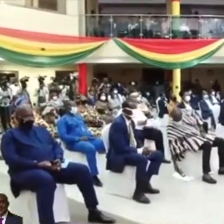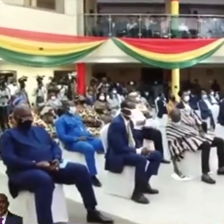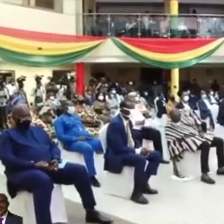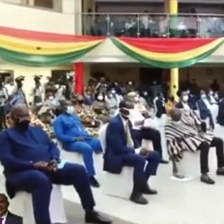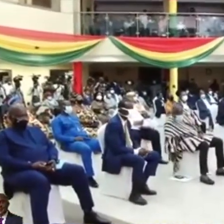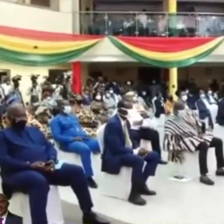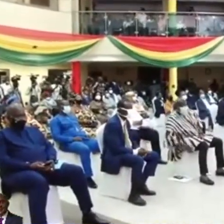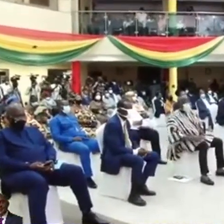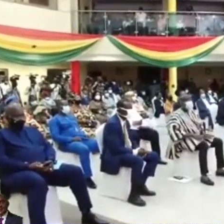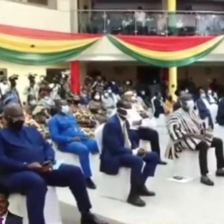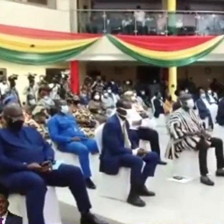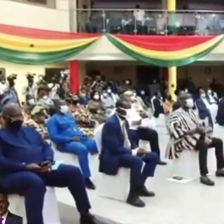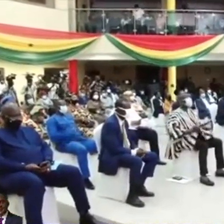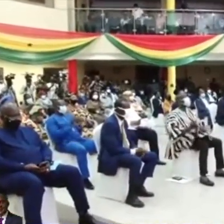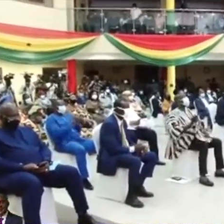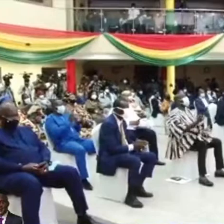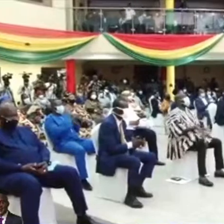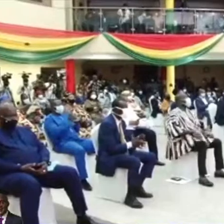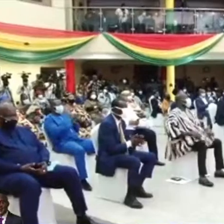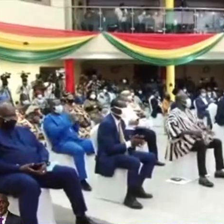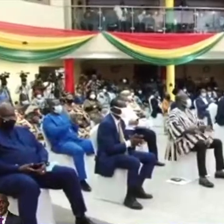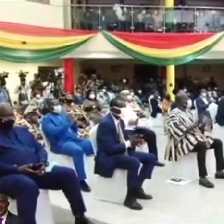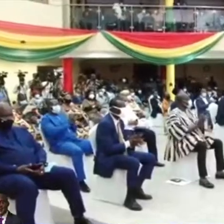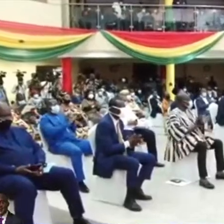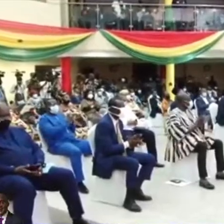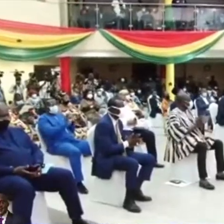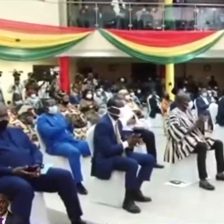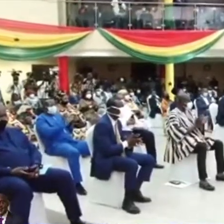Ladies and gentlemen, another big round of applause, please.